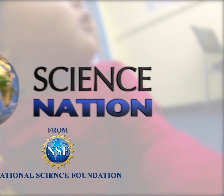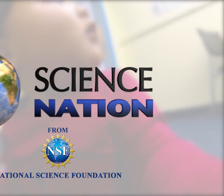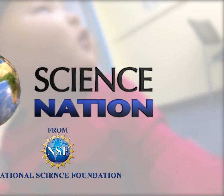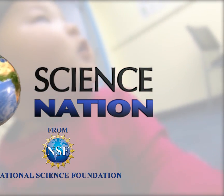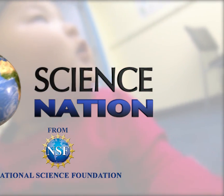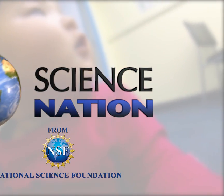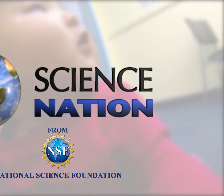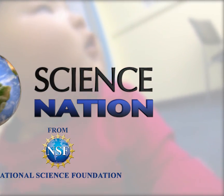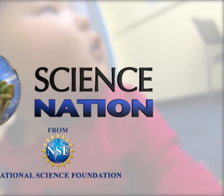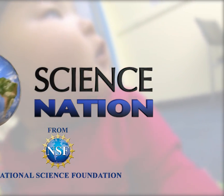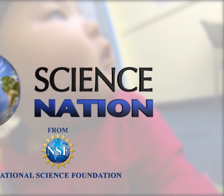Science Nation, I'm Miles O'Brien.